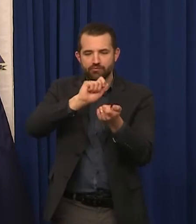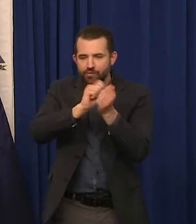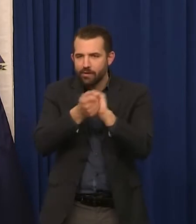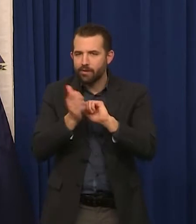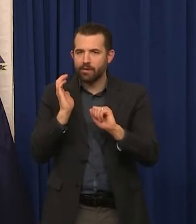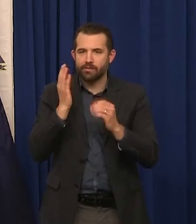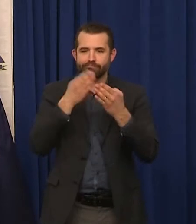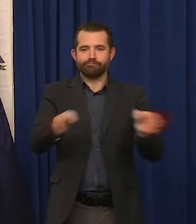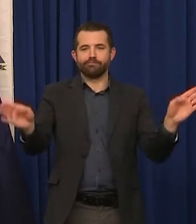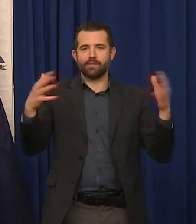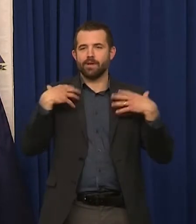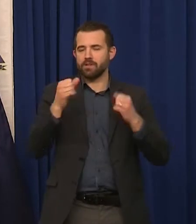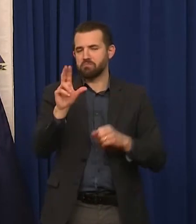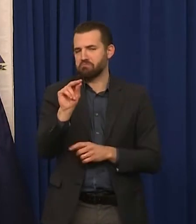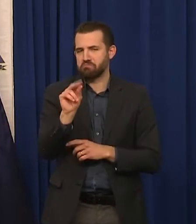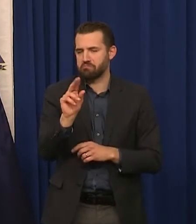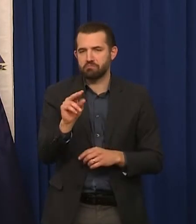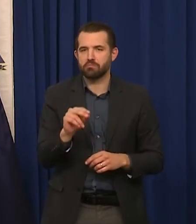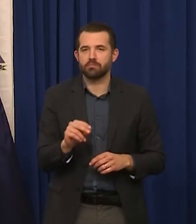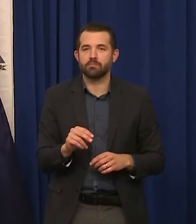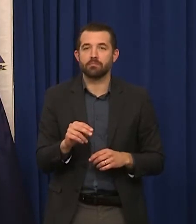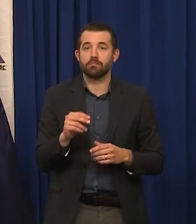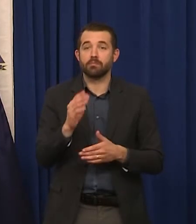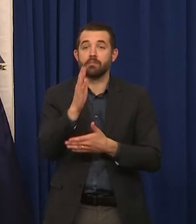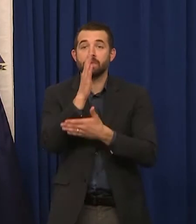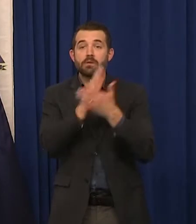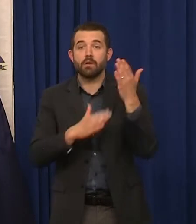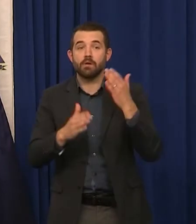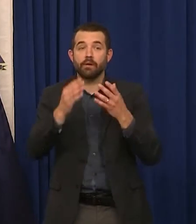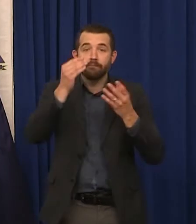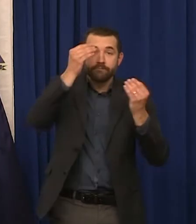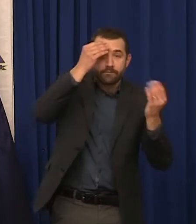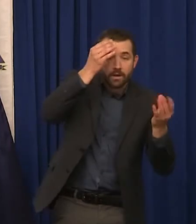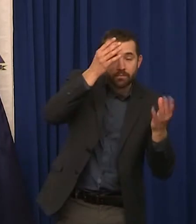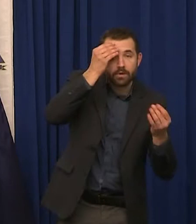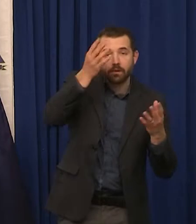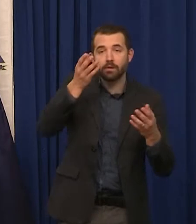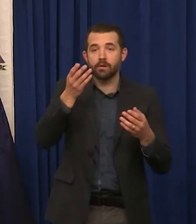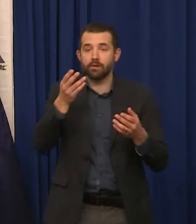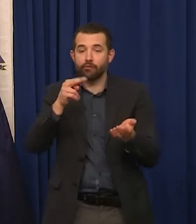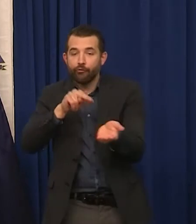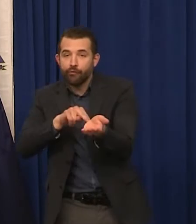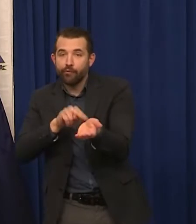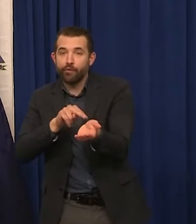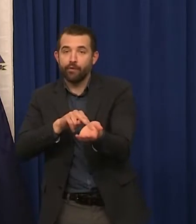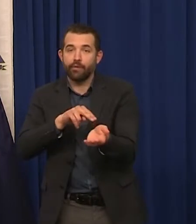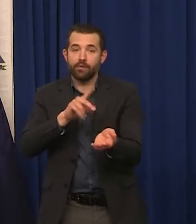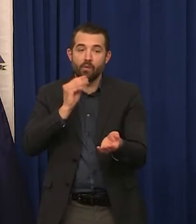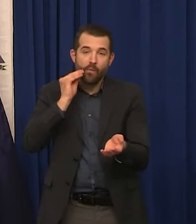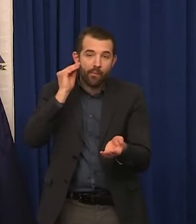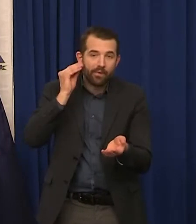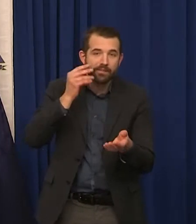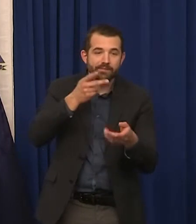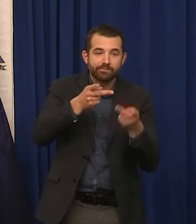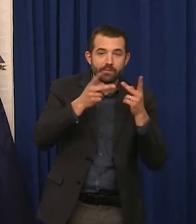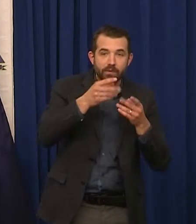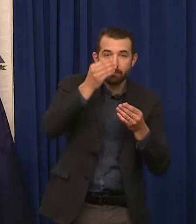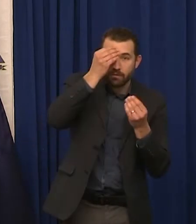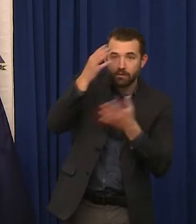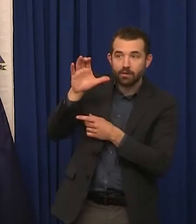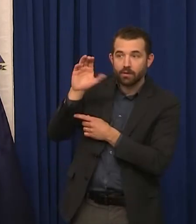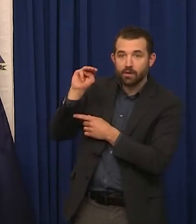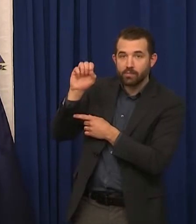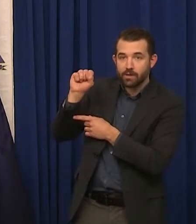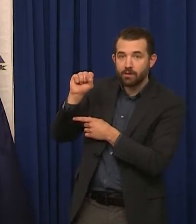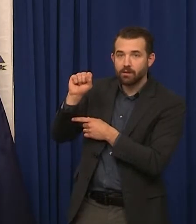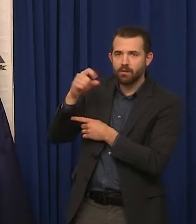of things. Certainly, they may alter some of the reporting that nursing facilities may have to do up to CMS, but we're in touch